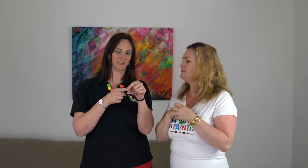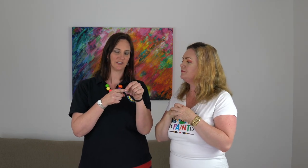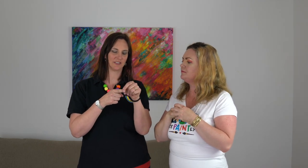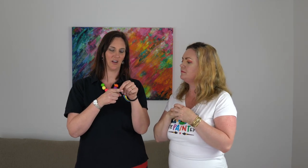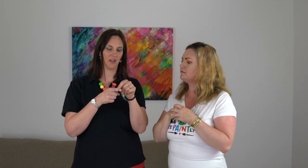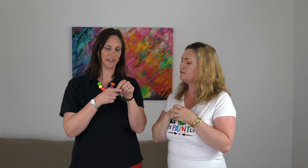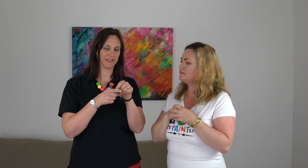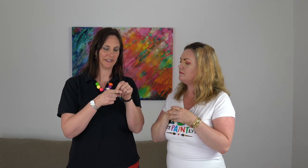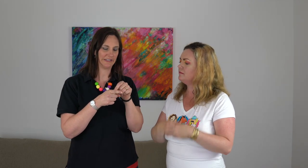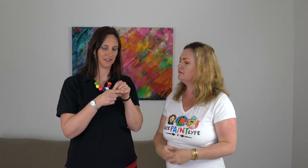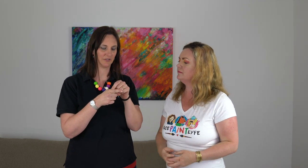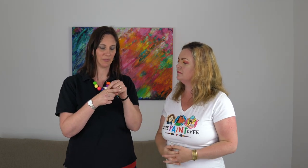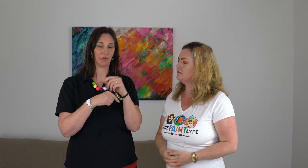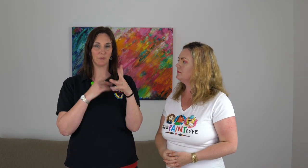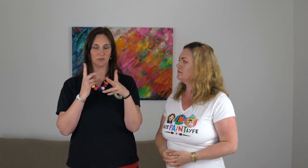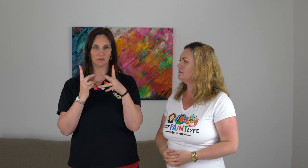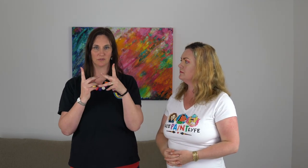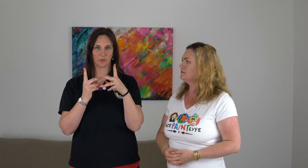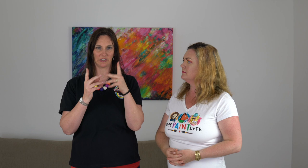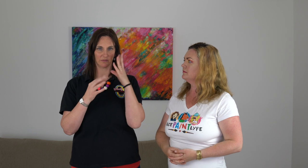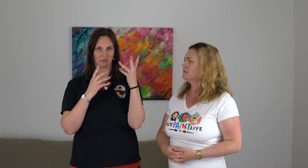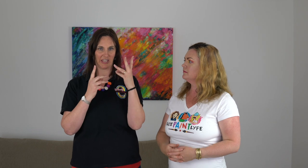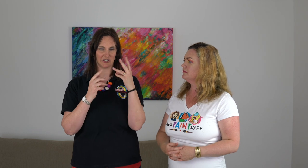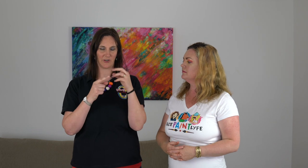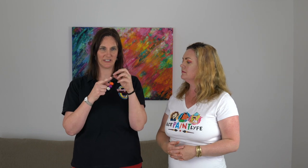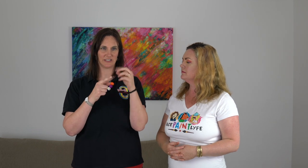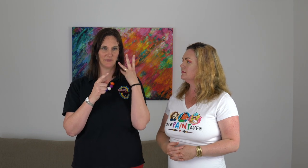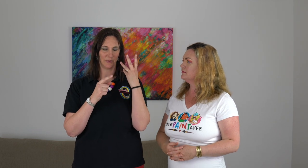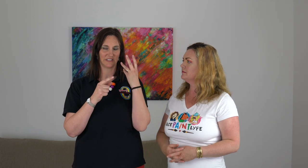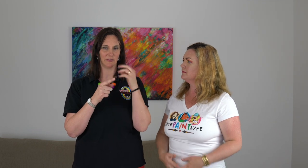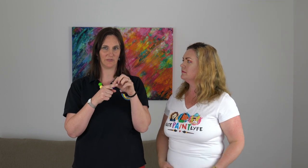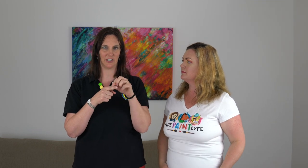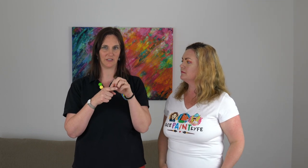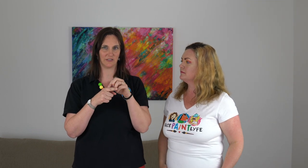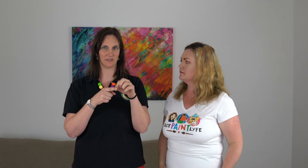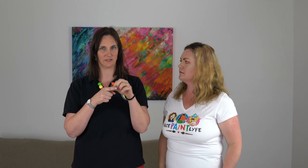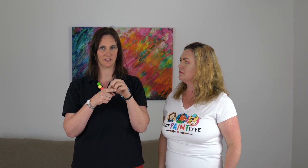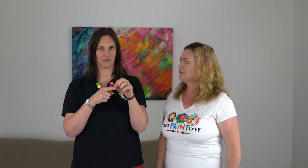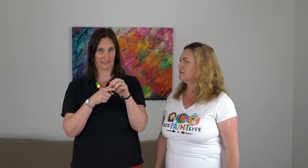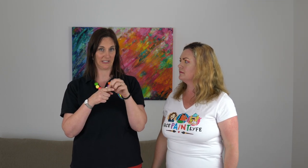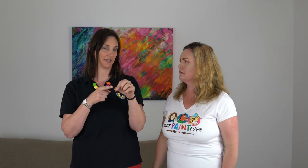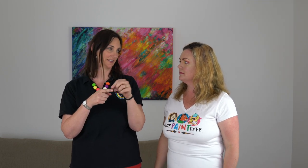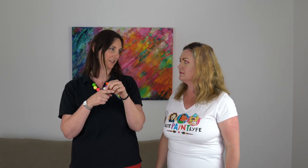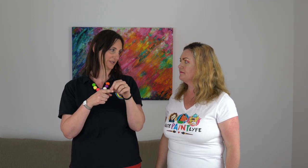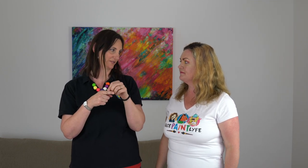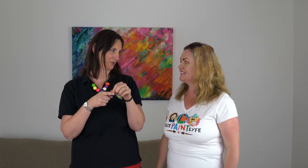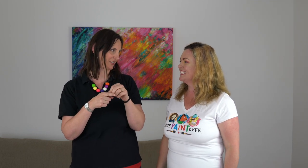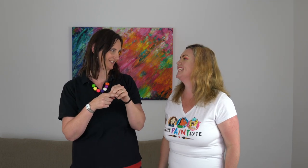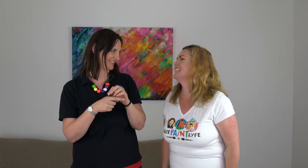colours, I remember them all with a little catchphrase for myself, and 10 years later I'm still doing it. So. Yeah,